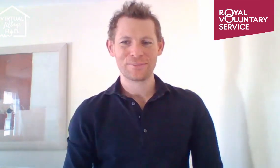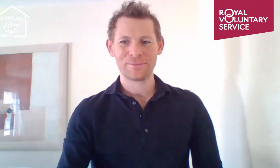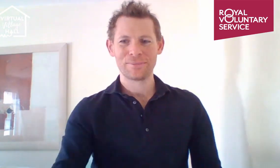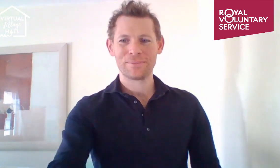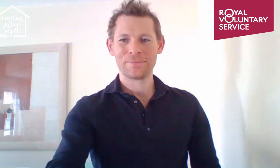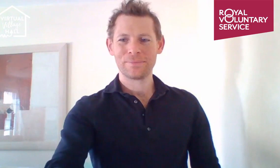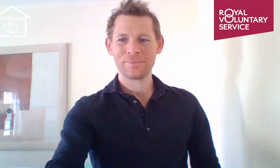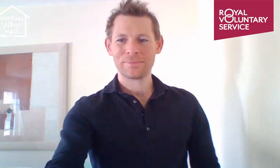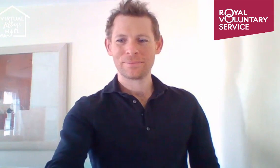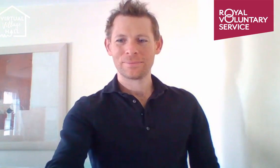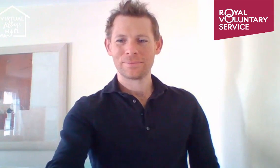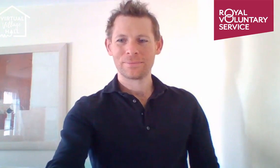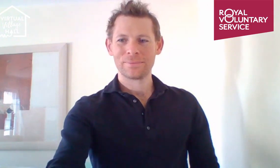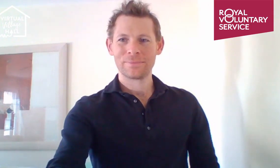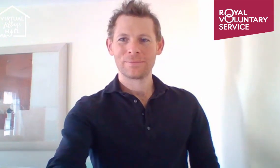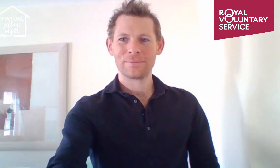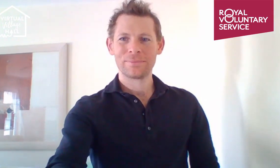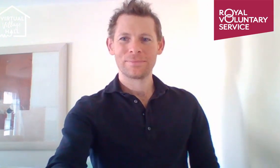So I'm looking at the answers.